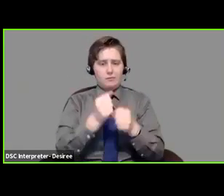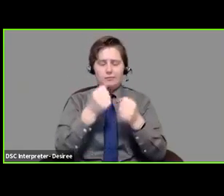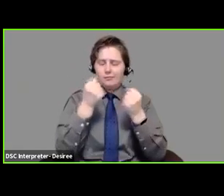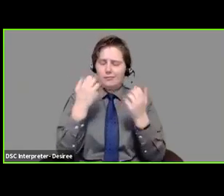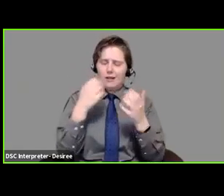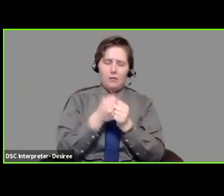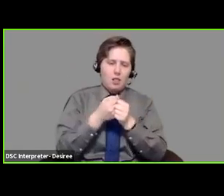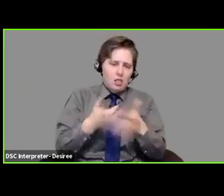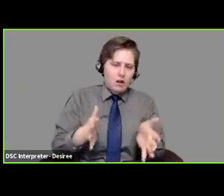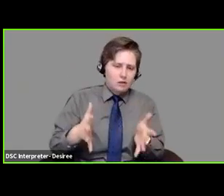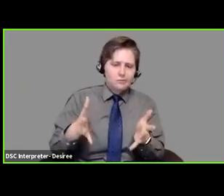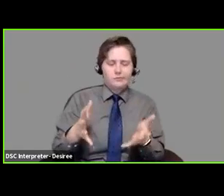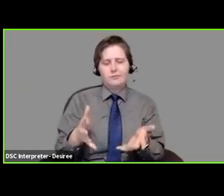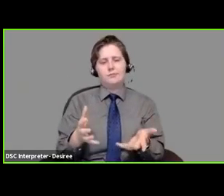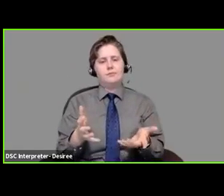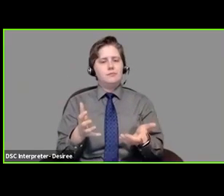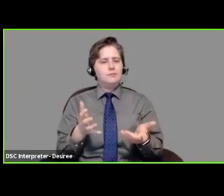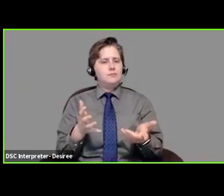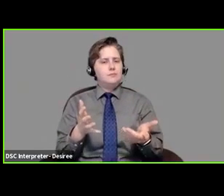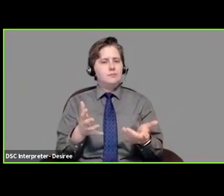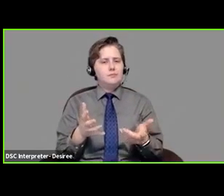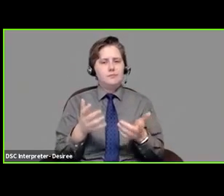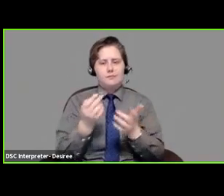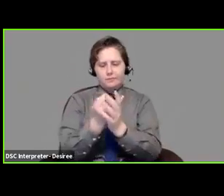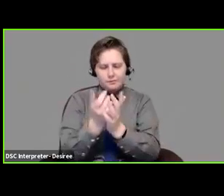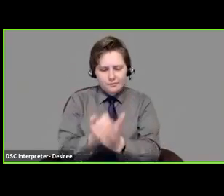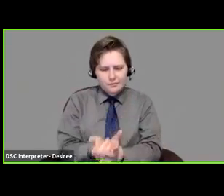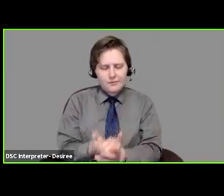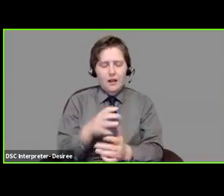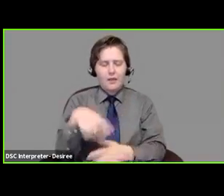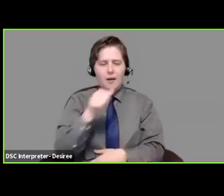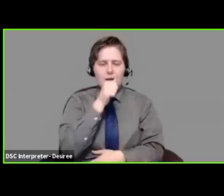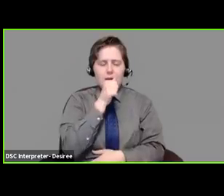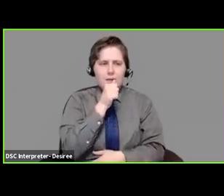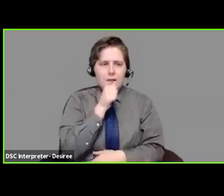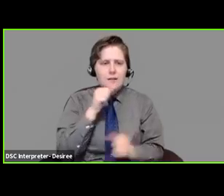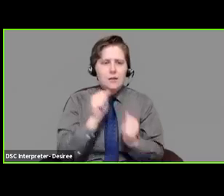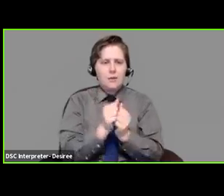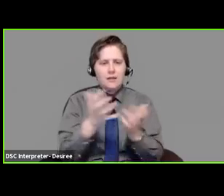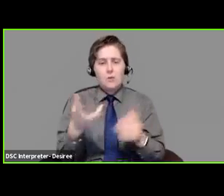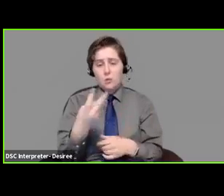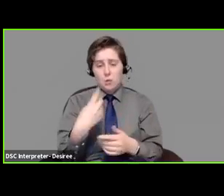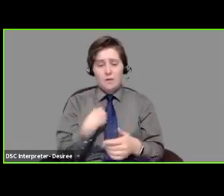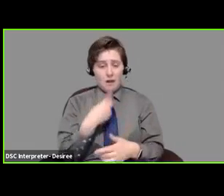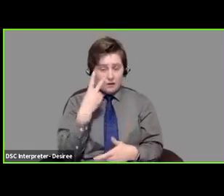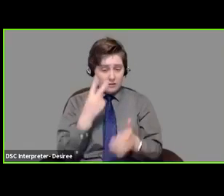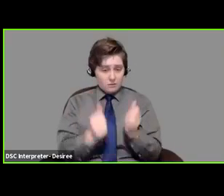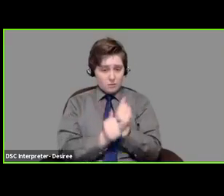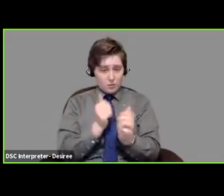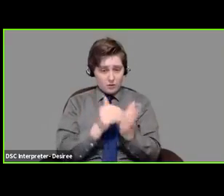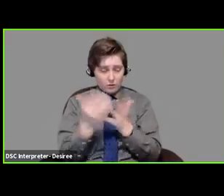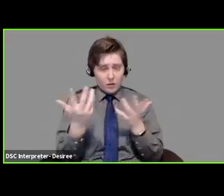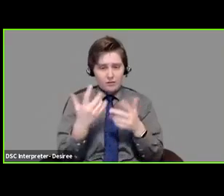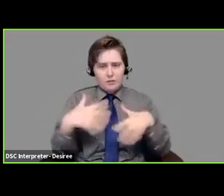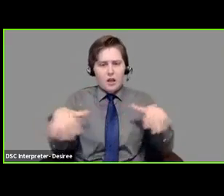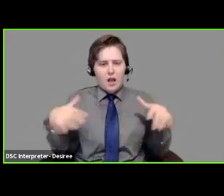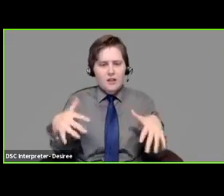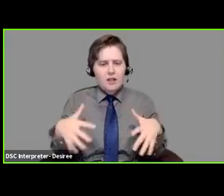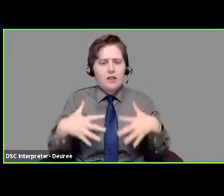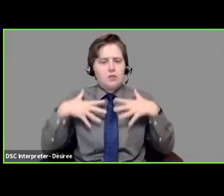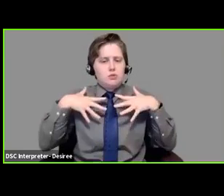been eliminated, and they are coping with things. And two of the things that I see most often are anxiety and